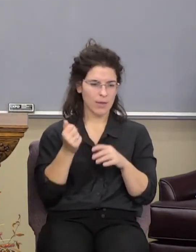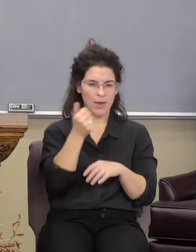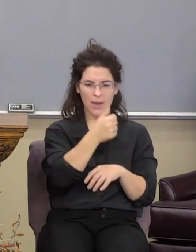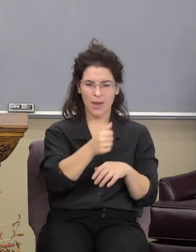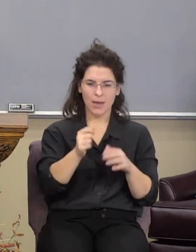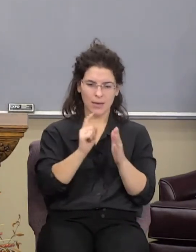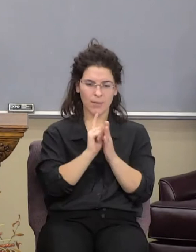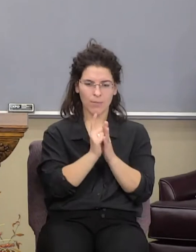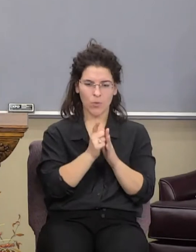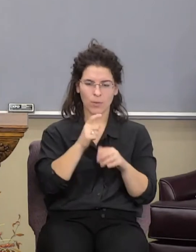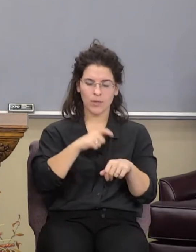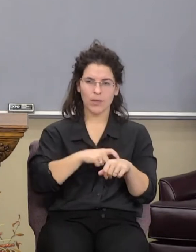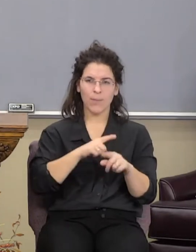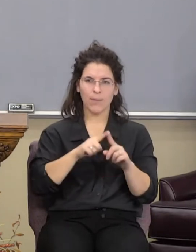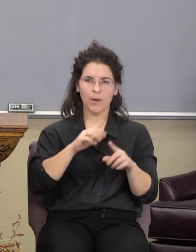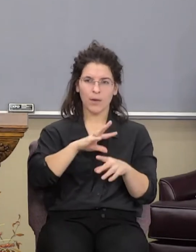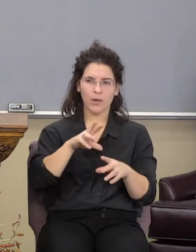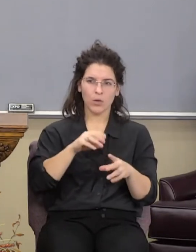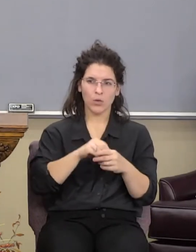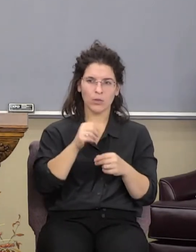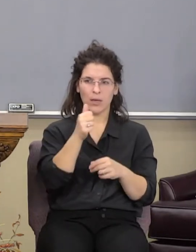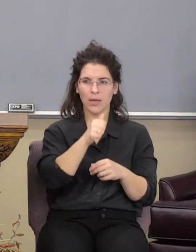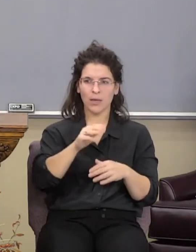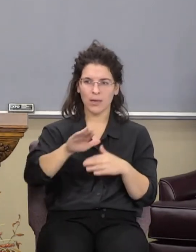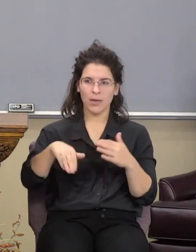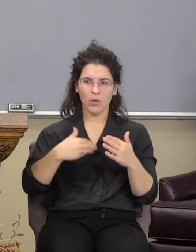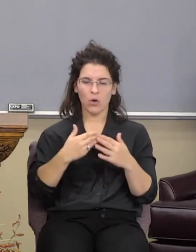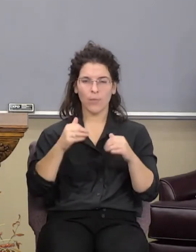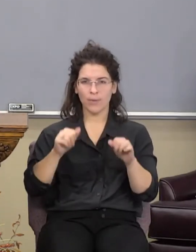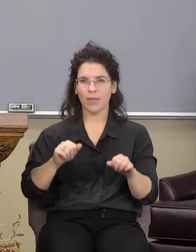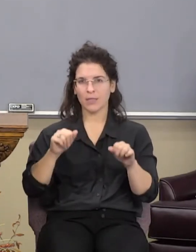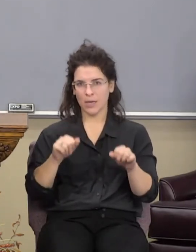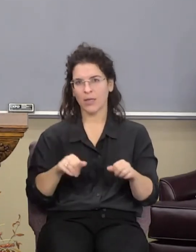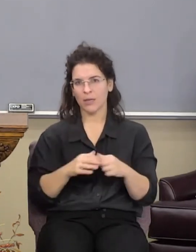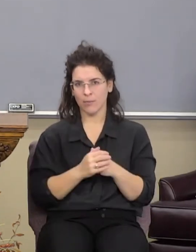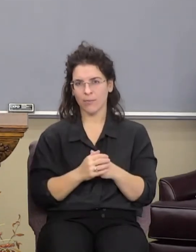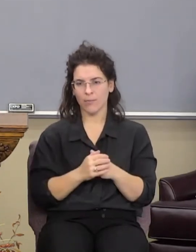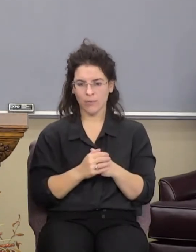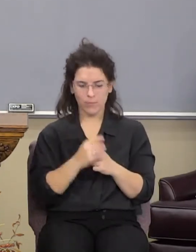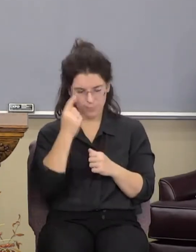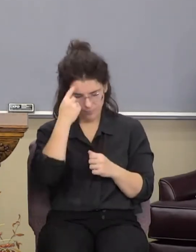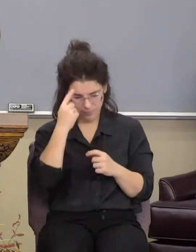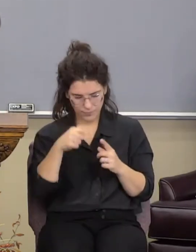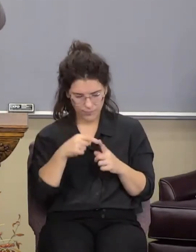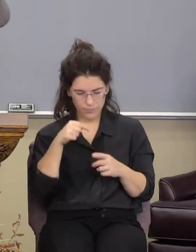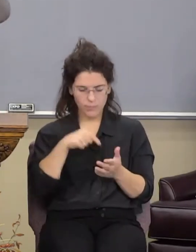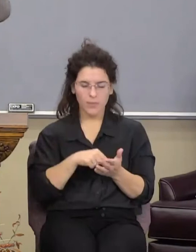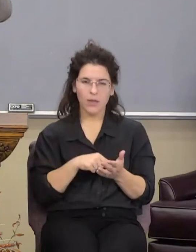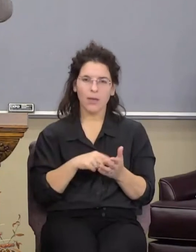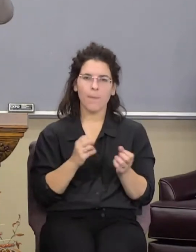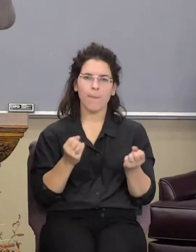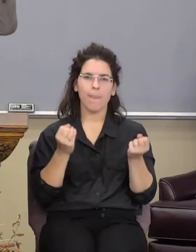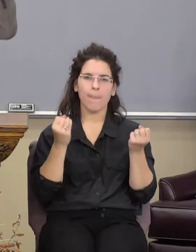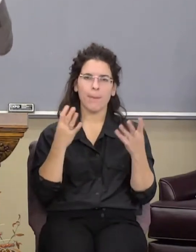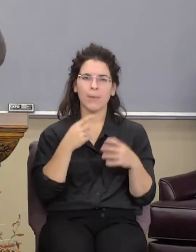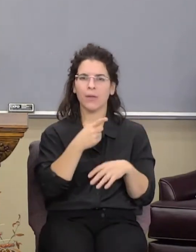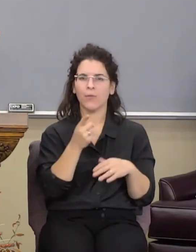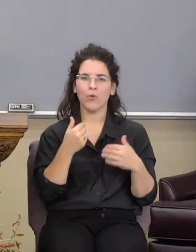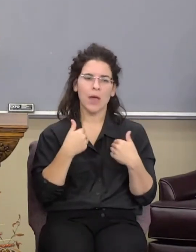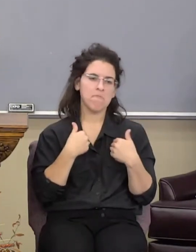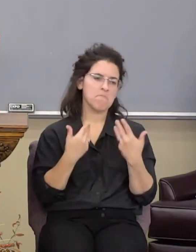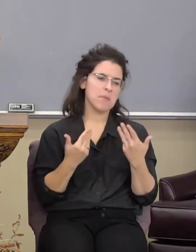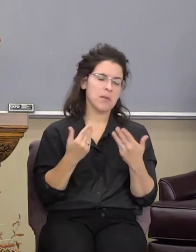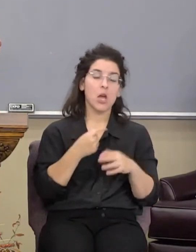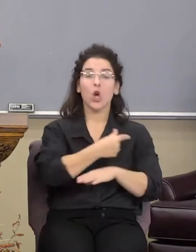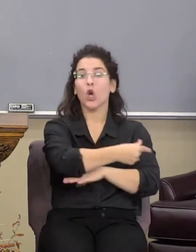time, but it also includes any and all potentiality. Just think about this. How many of you perhaps have a